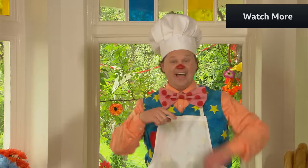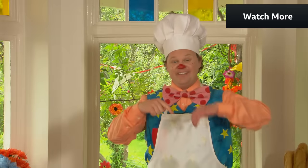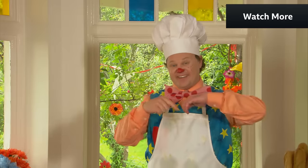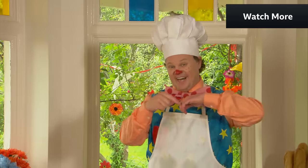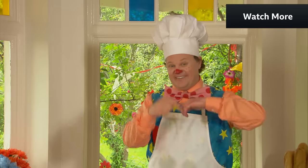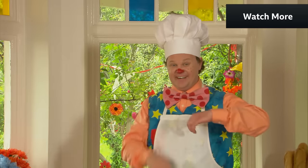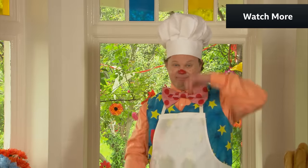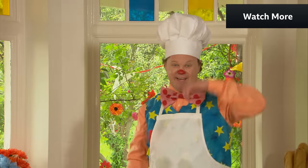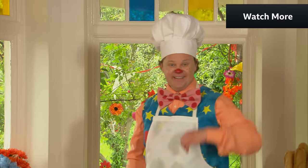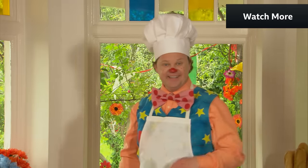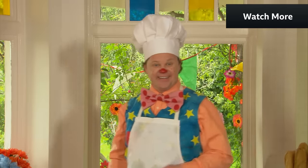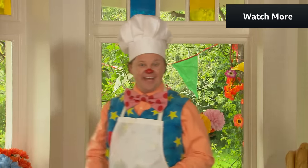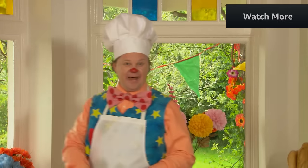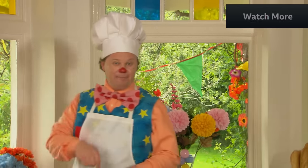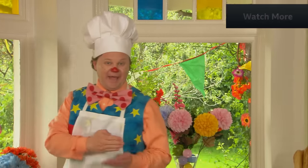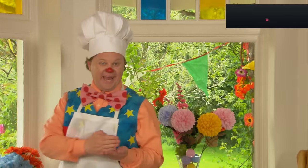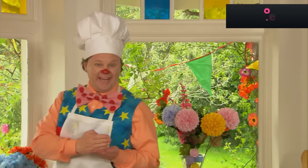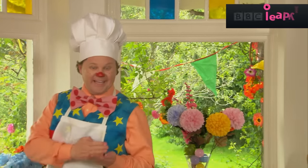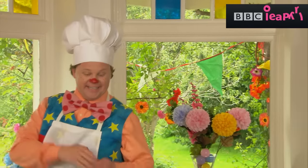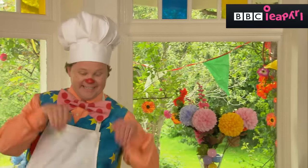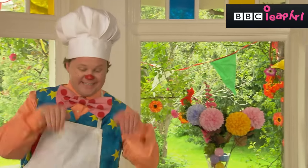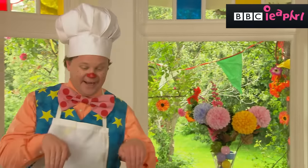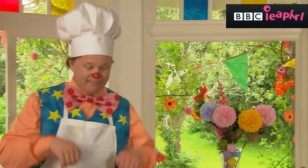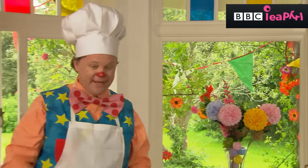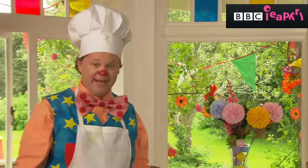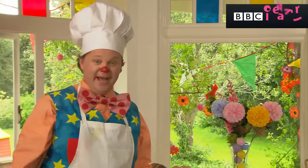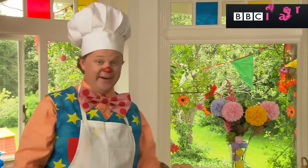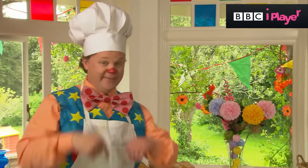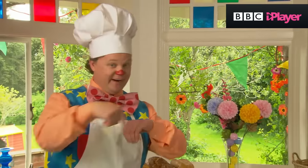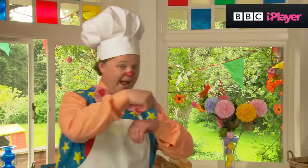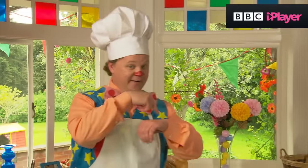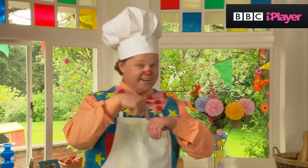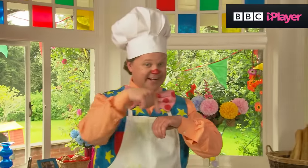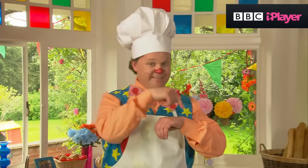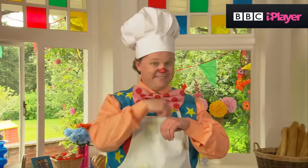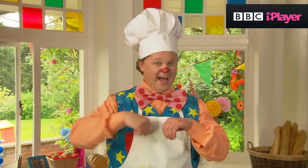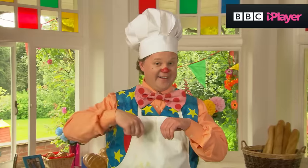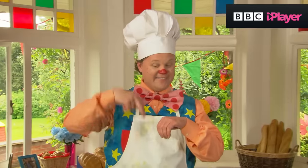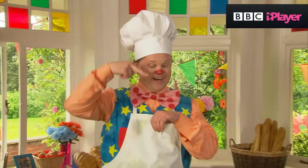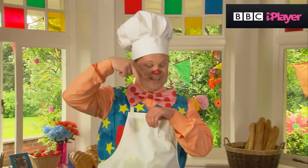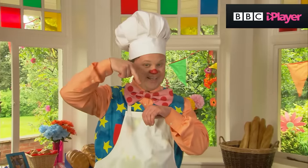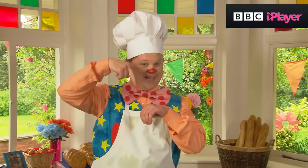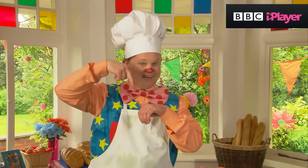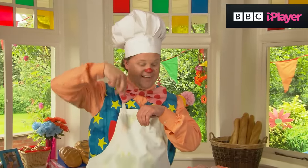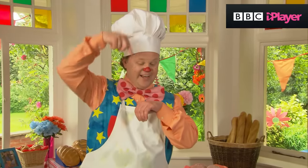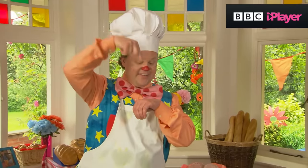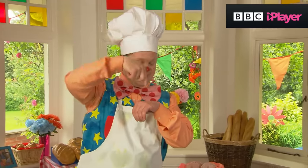Five currant buns in a baker's shop, round and fat with a cherry on the